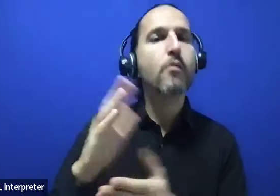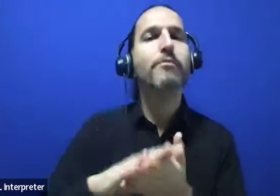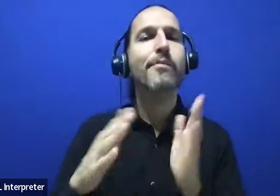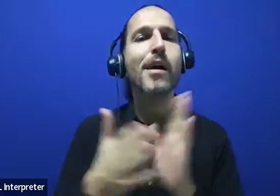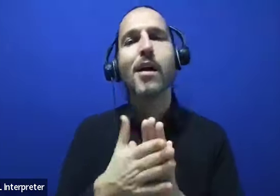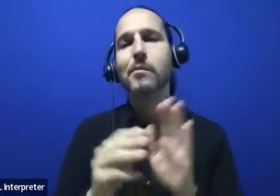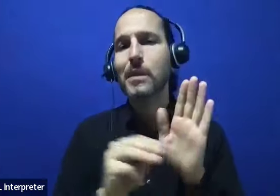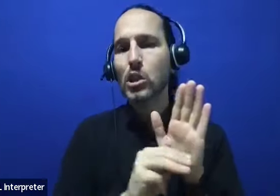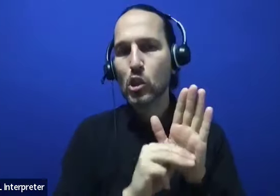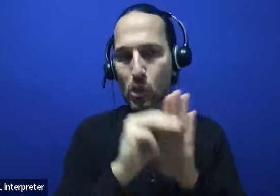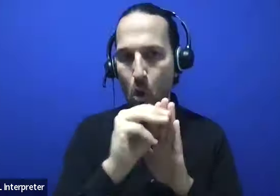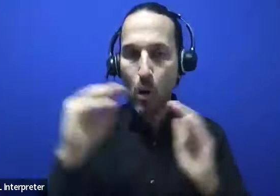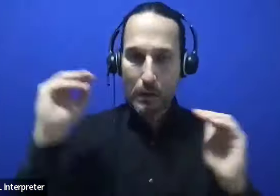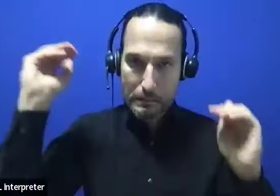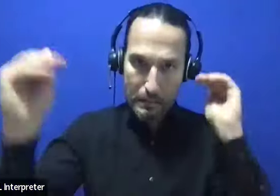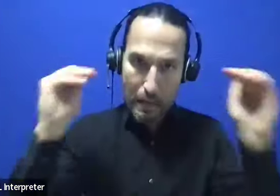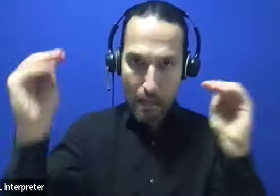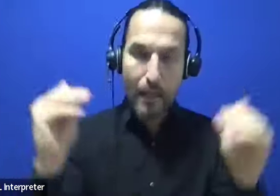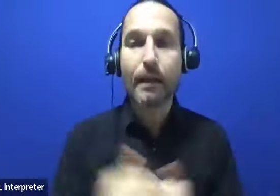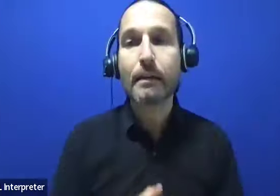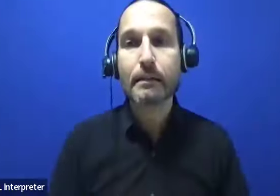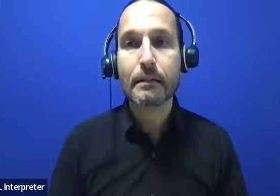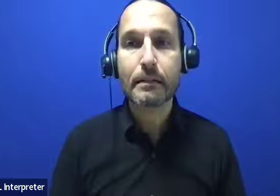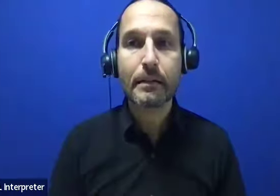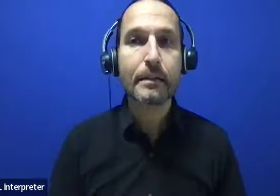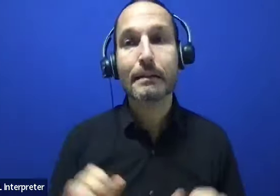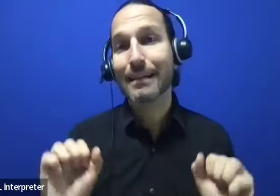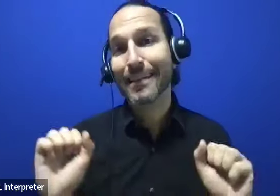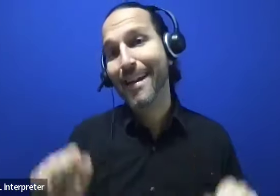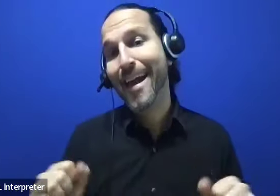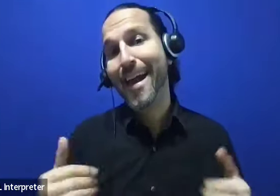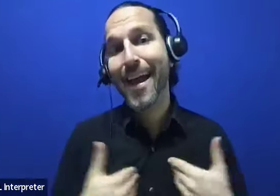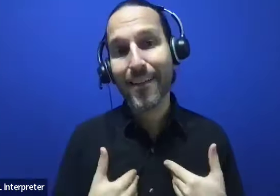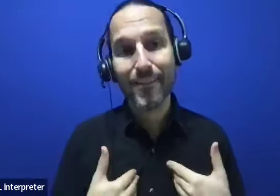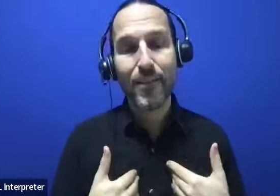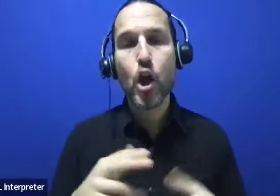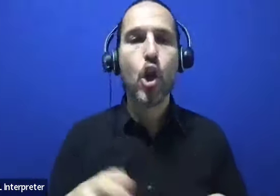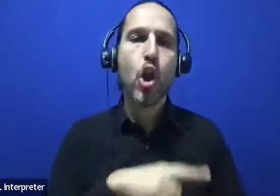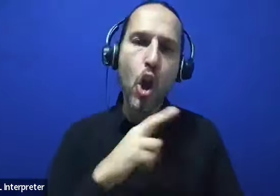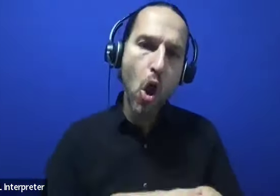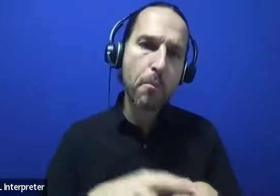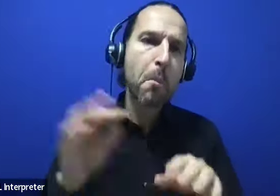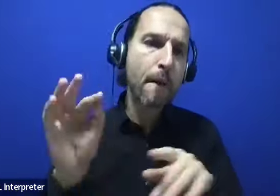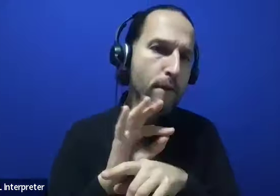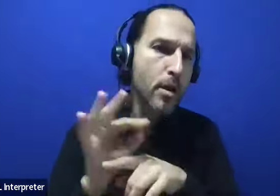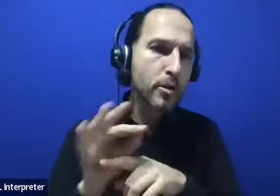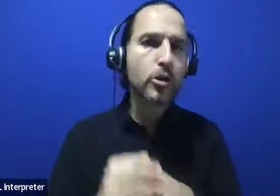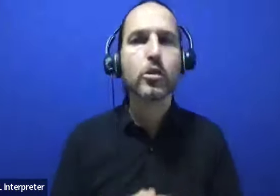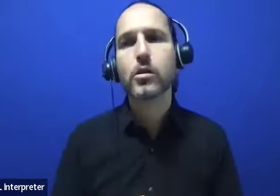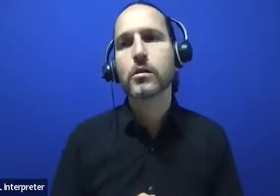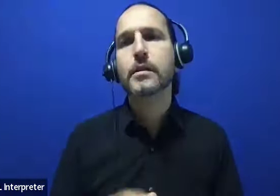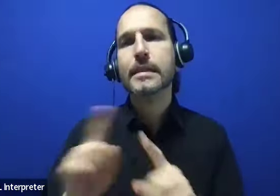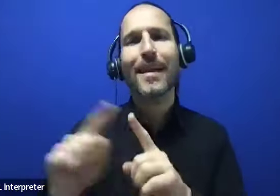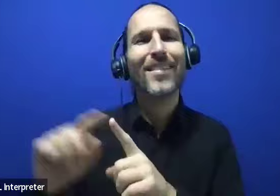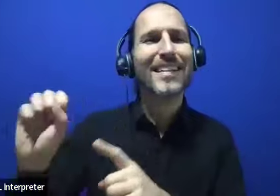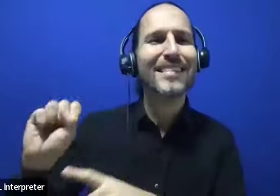adult and to be able to have normal functioning sexual